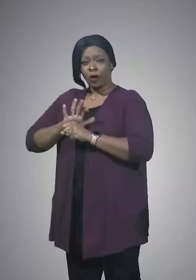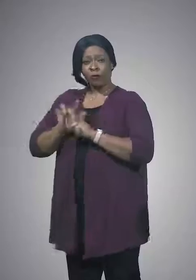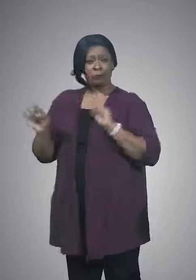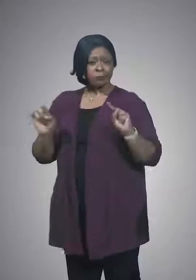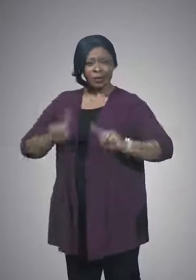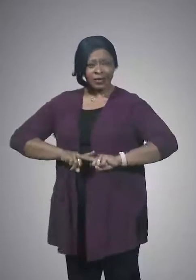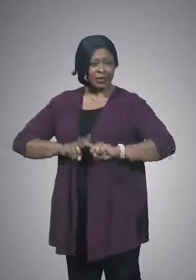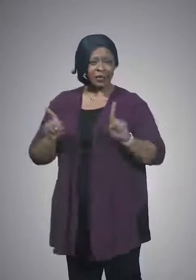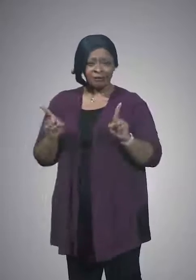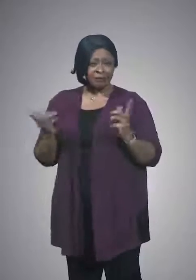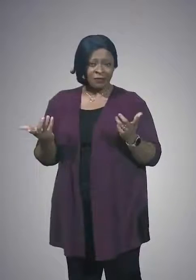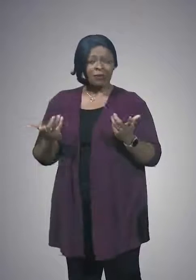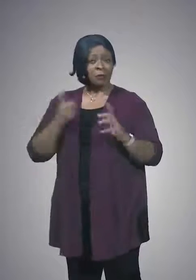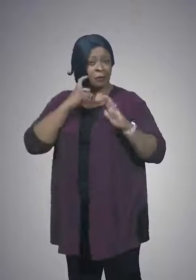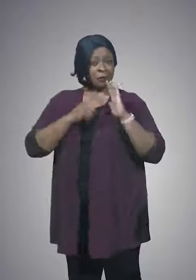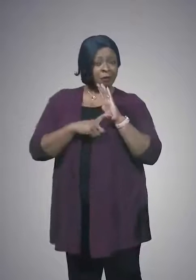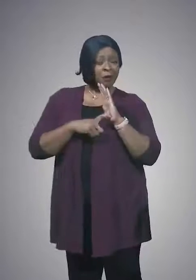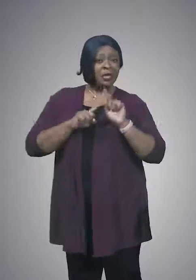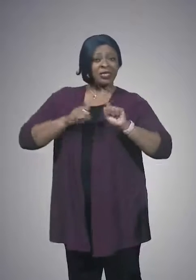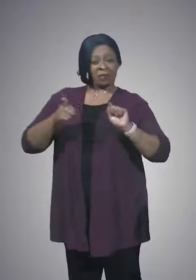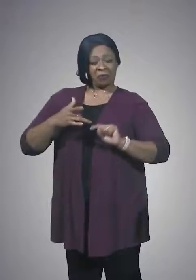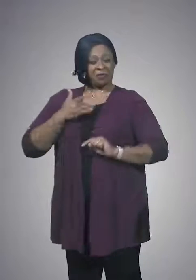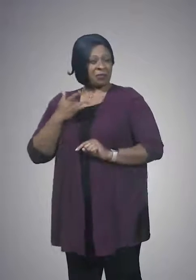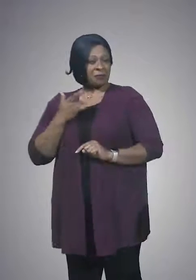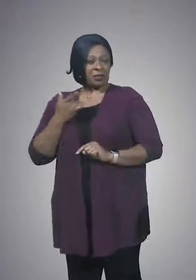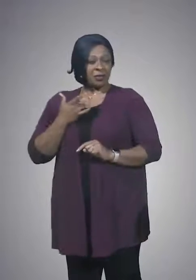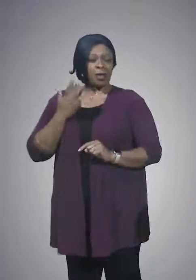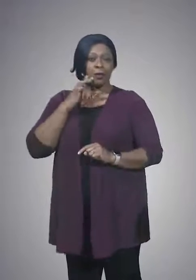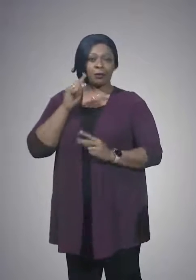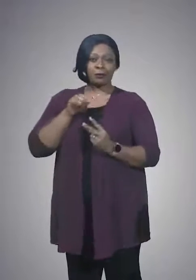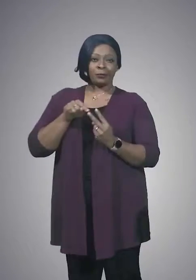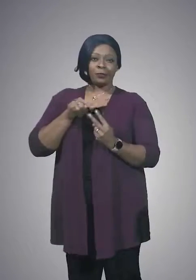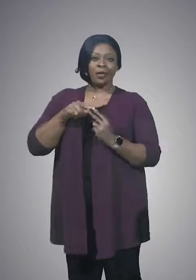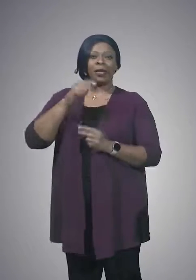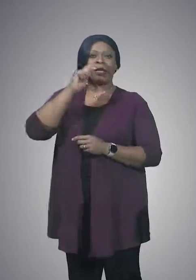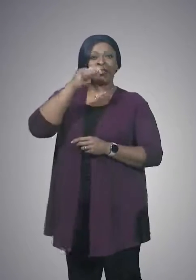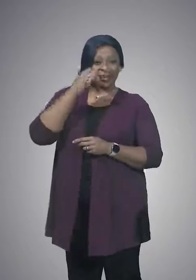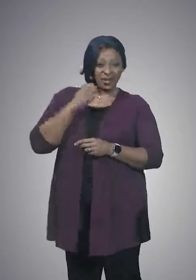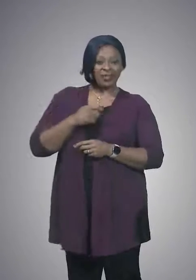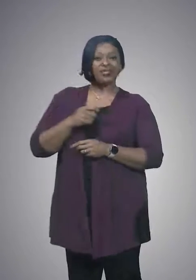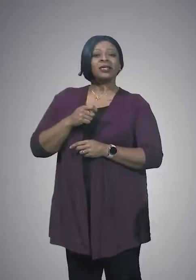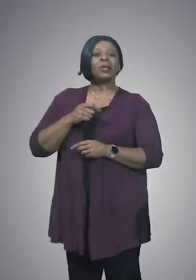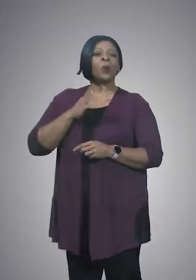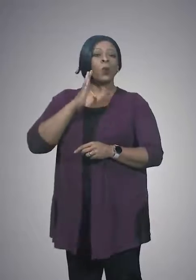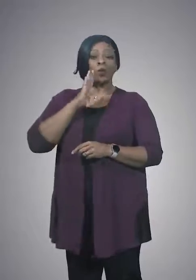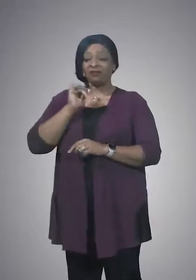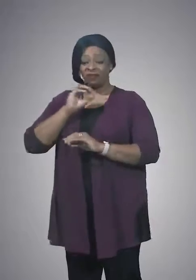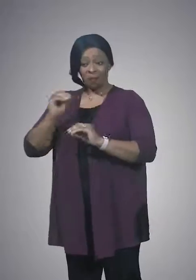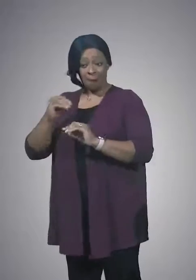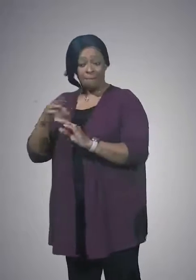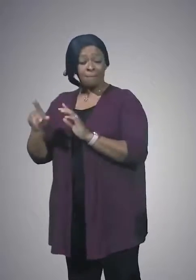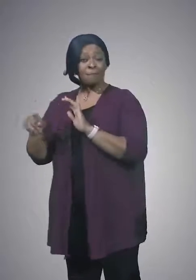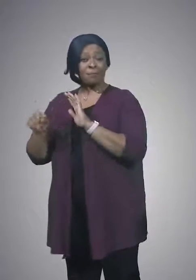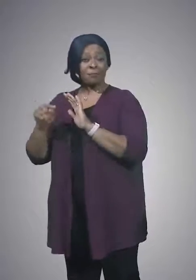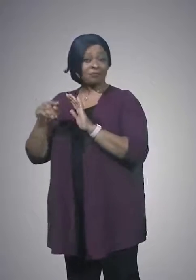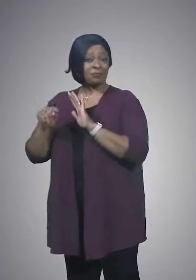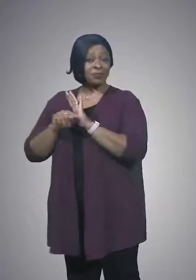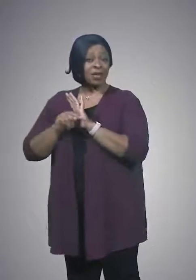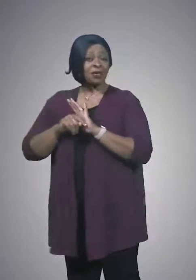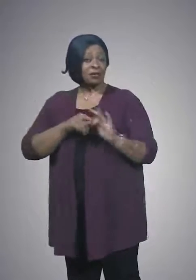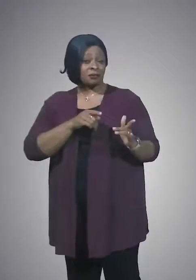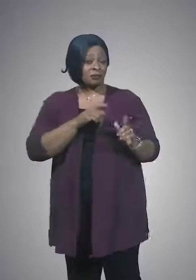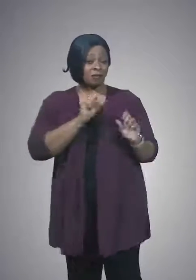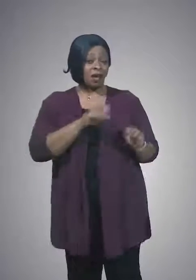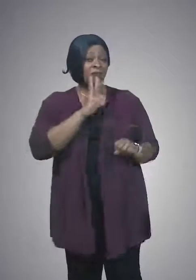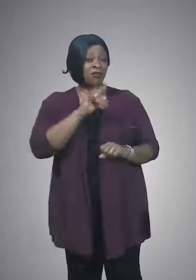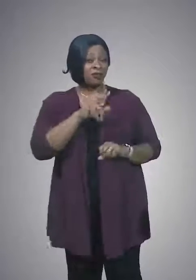And if there's a difference in those symptoms? Obviously it's easier to get tested for COVID than it is flu. Well, that's a great question.